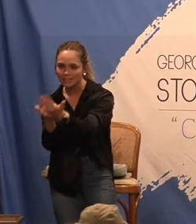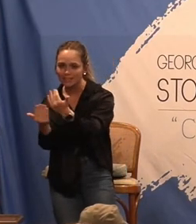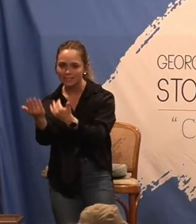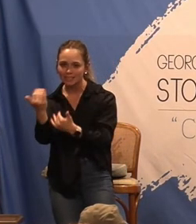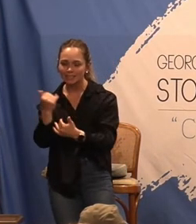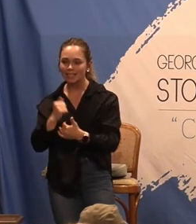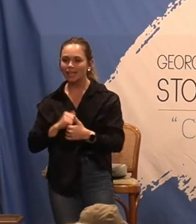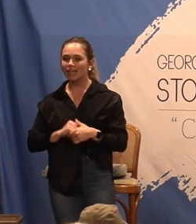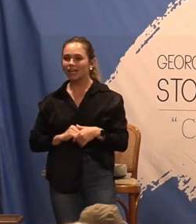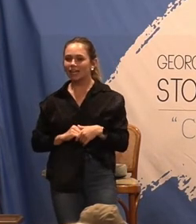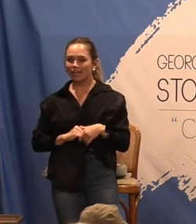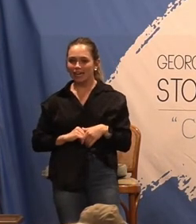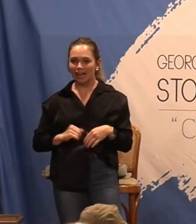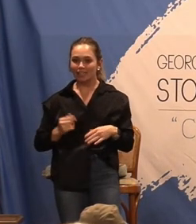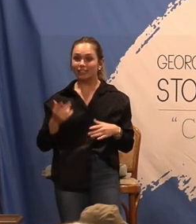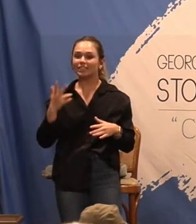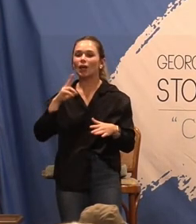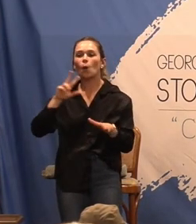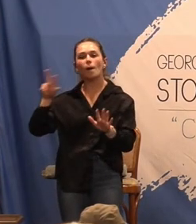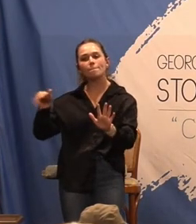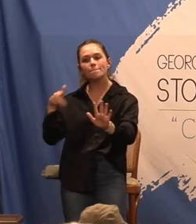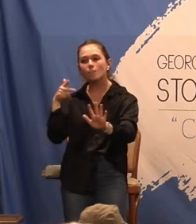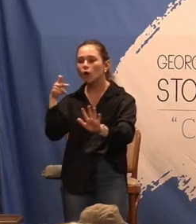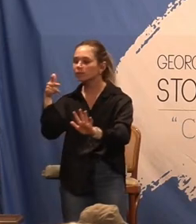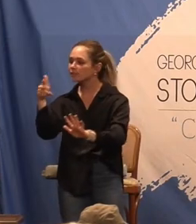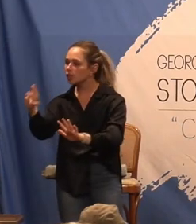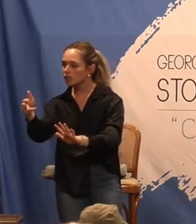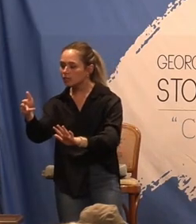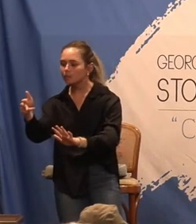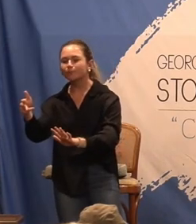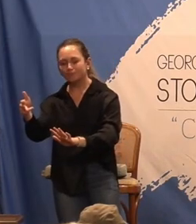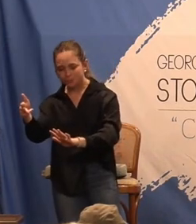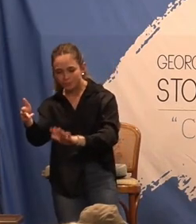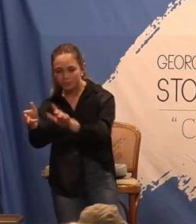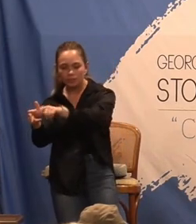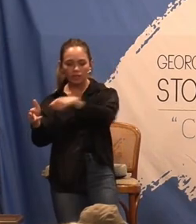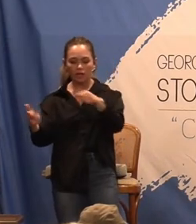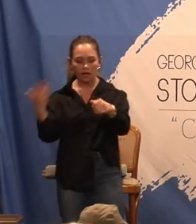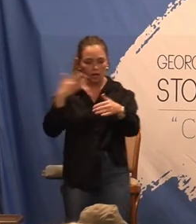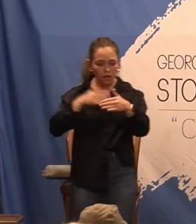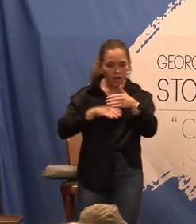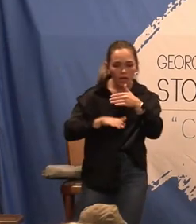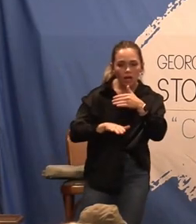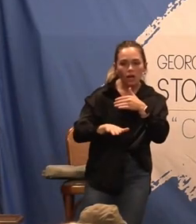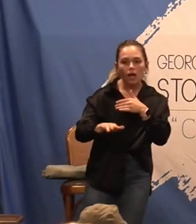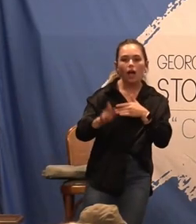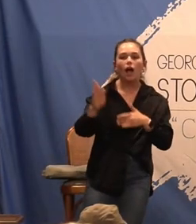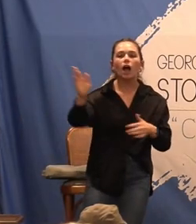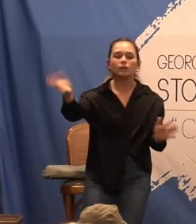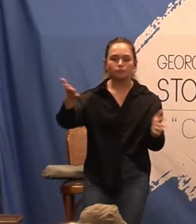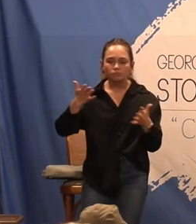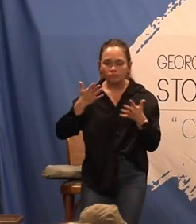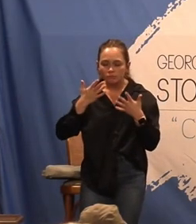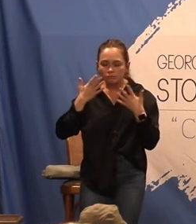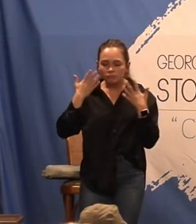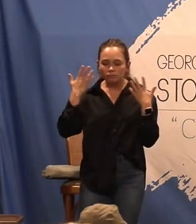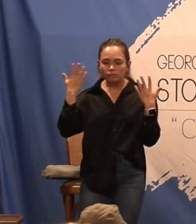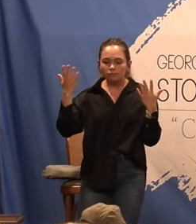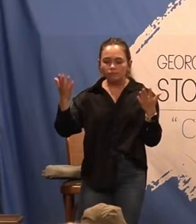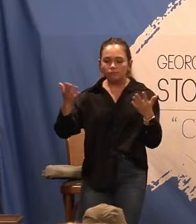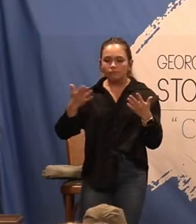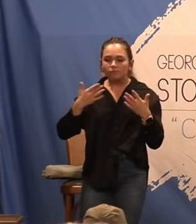need. So I park the car and I go in, open the door, and I get hit with that smell,